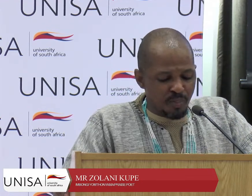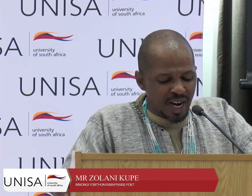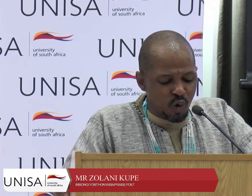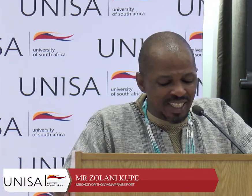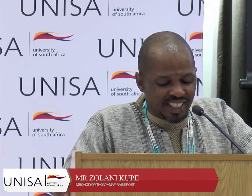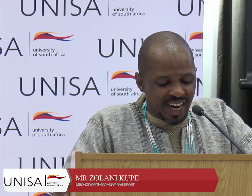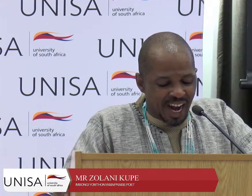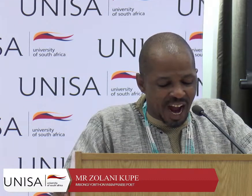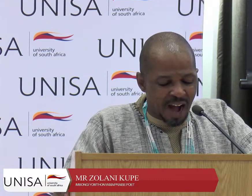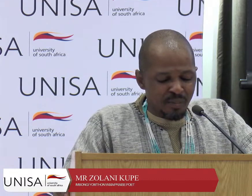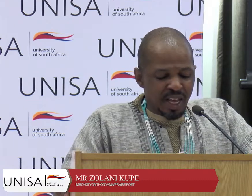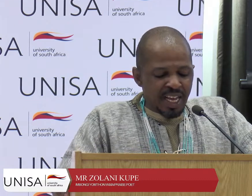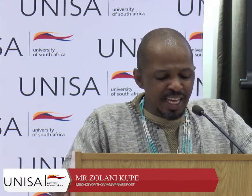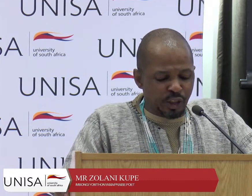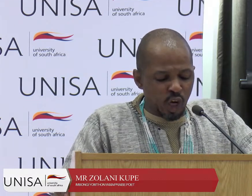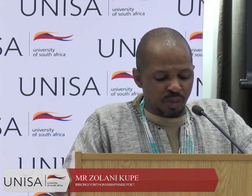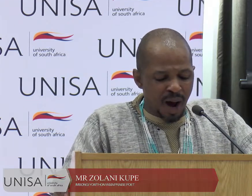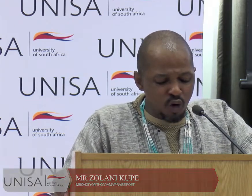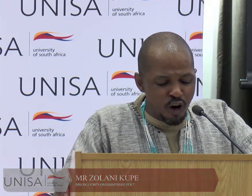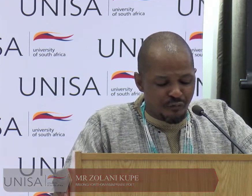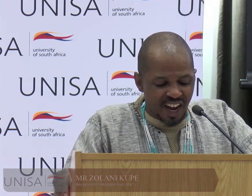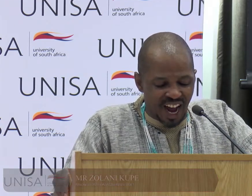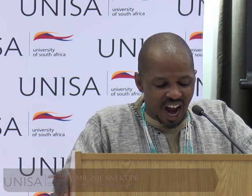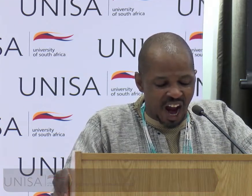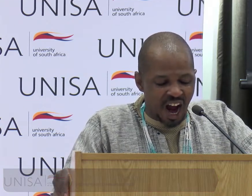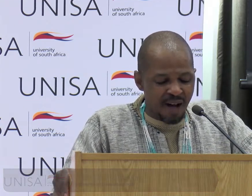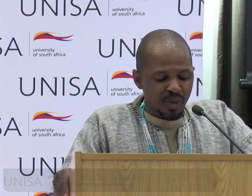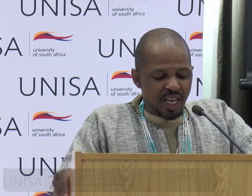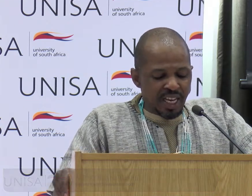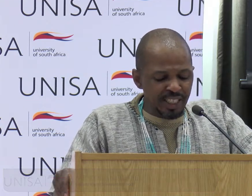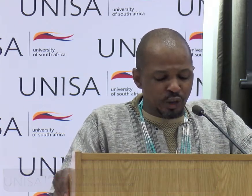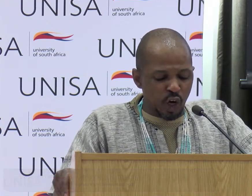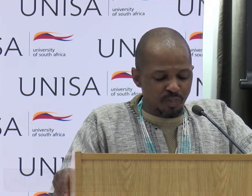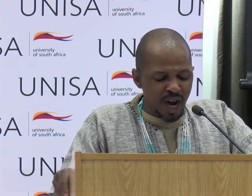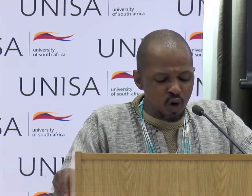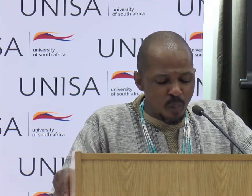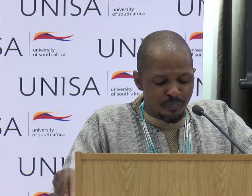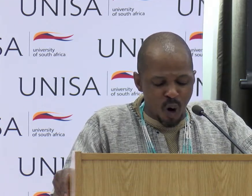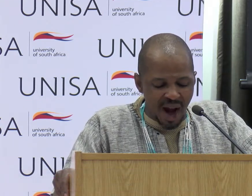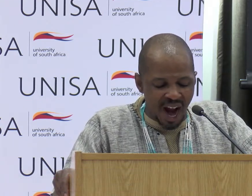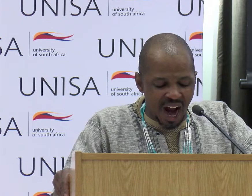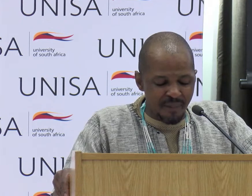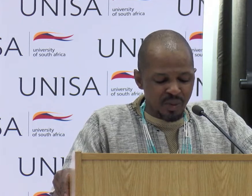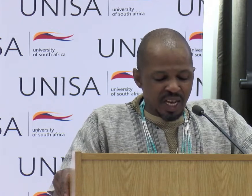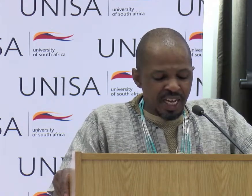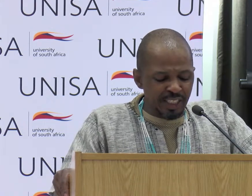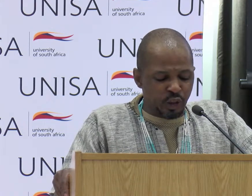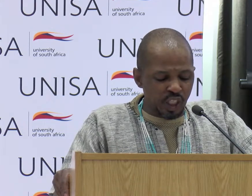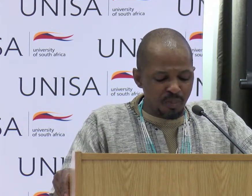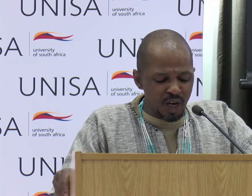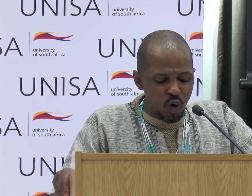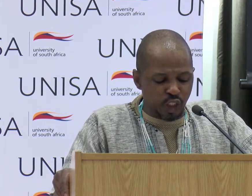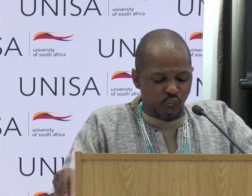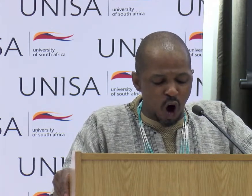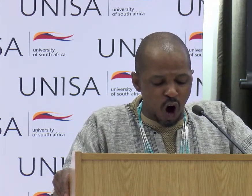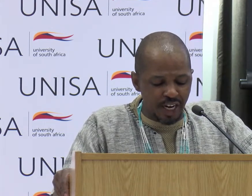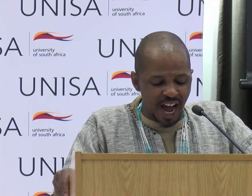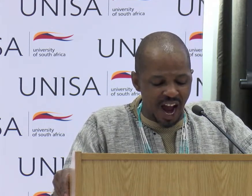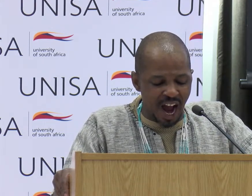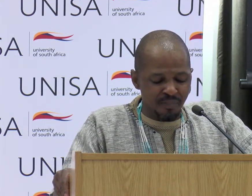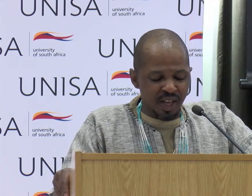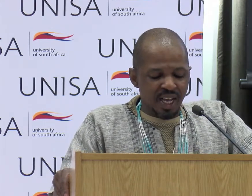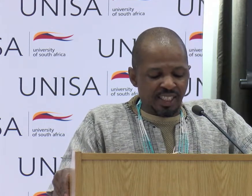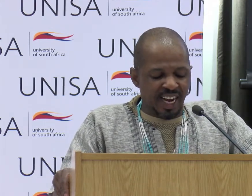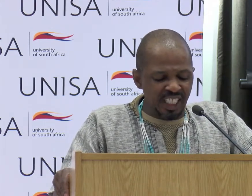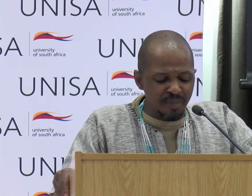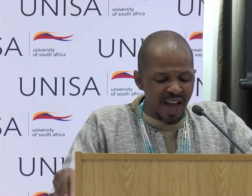Into zimane ukwenzeka, into zimane ukuvela, into zimane ukuphuma, into zimane